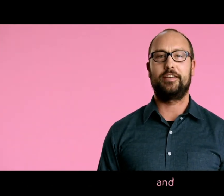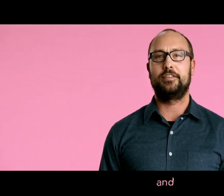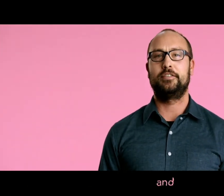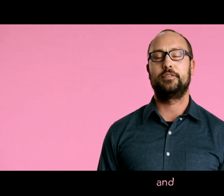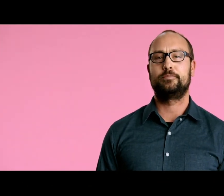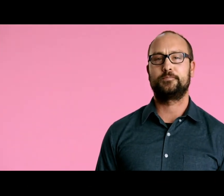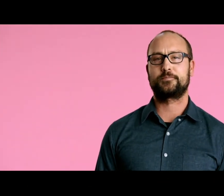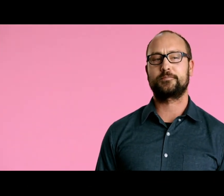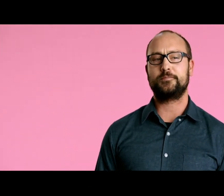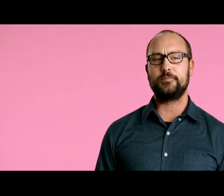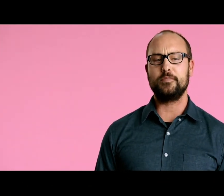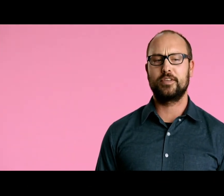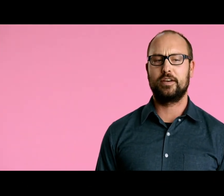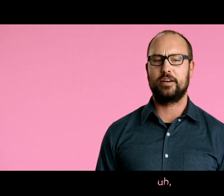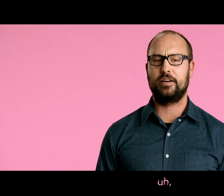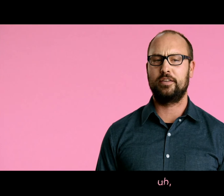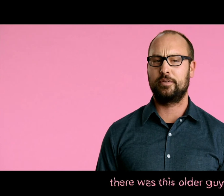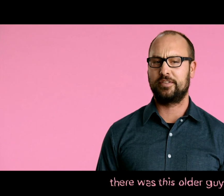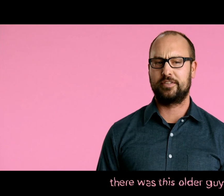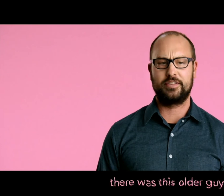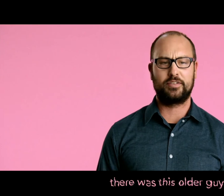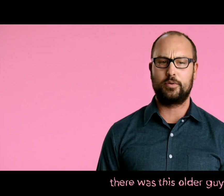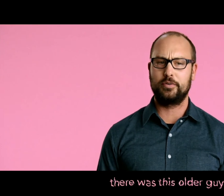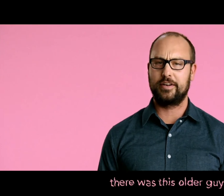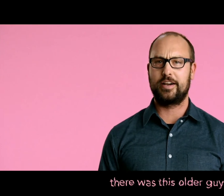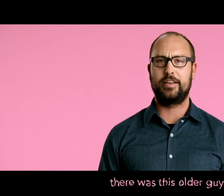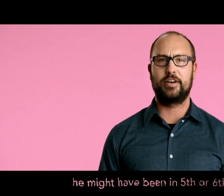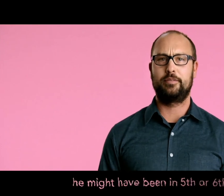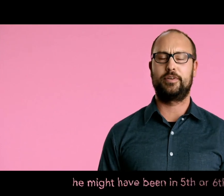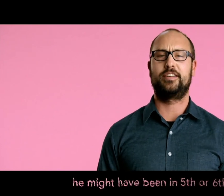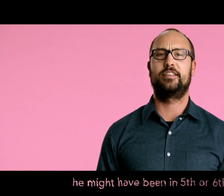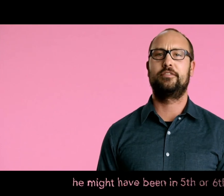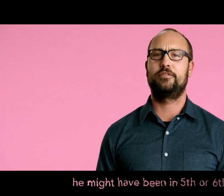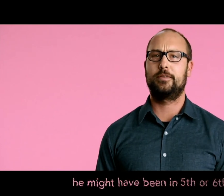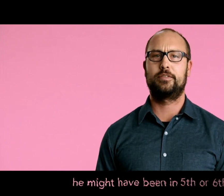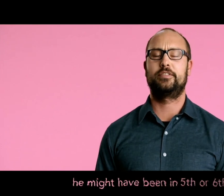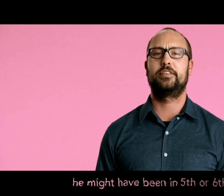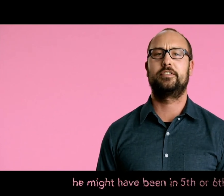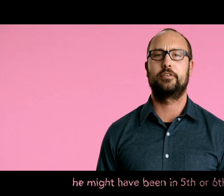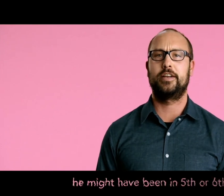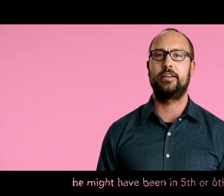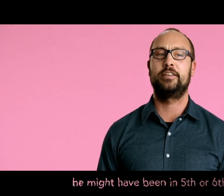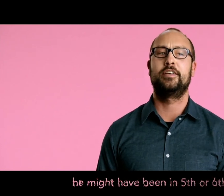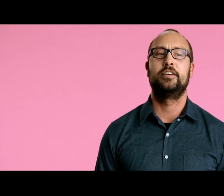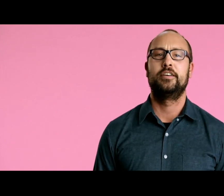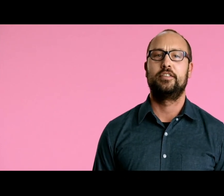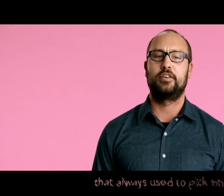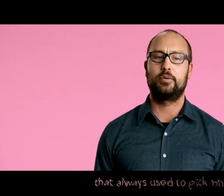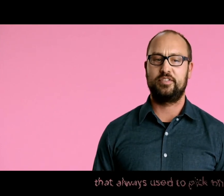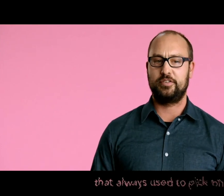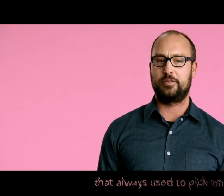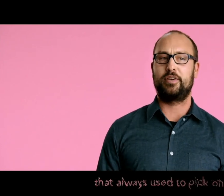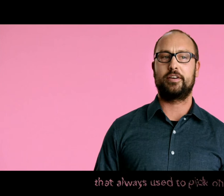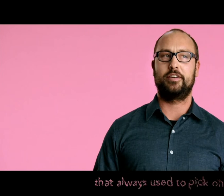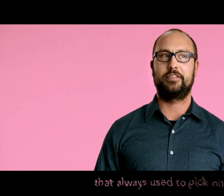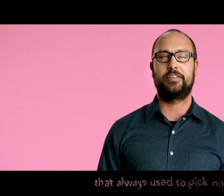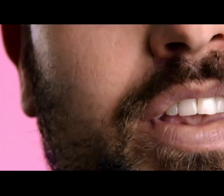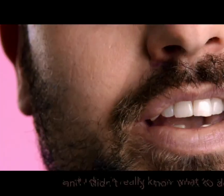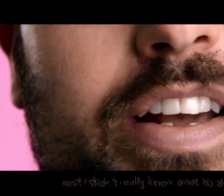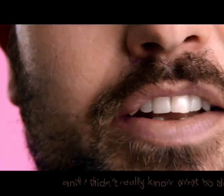and we'd go out to recess, and there was this older guy, he might have been in fifth or sixth grade, that always used